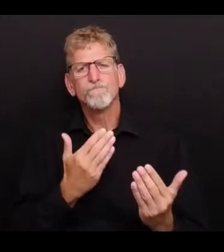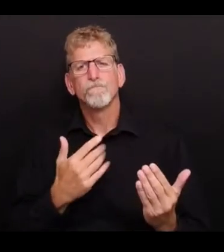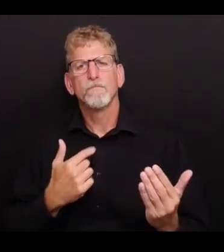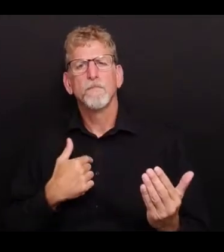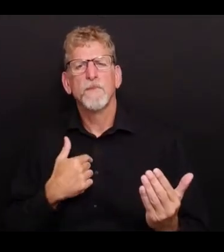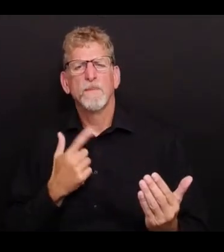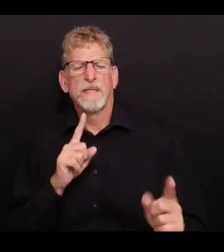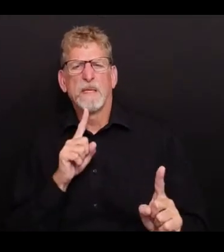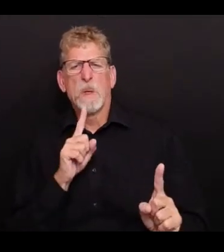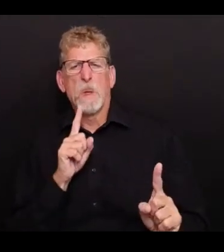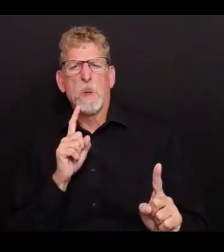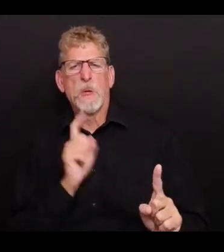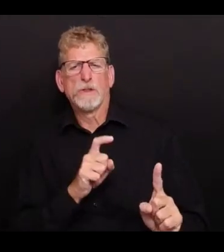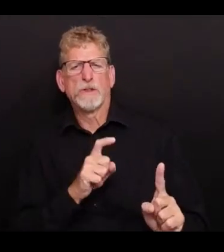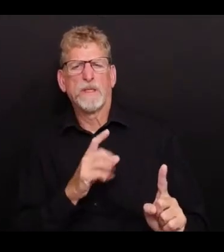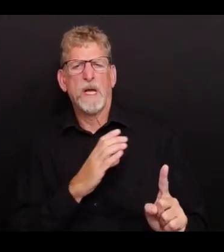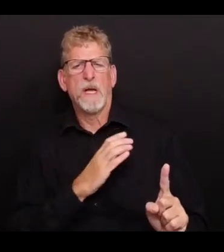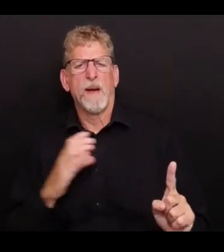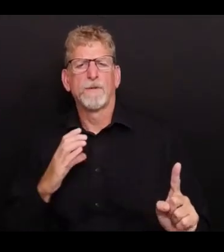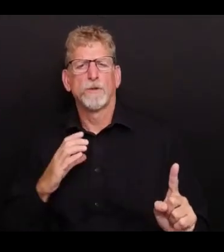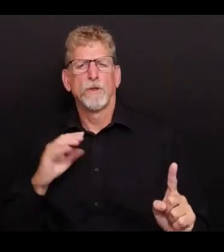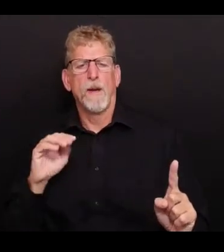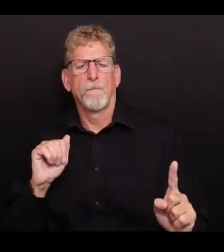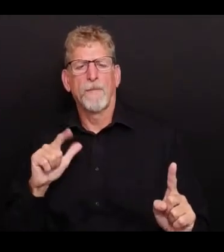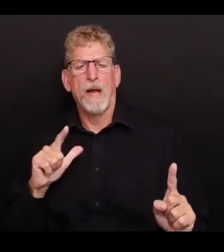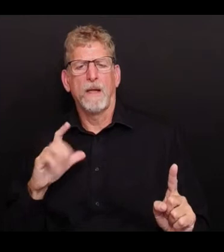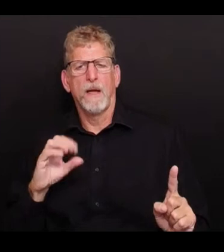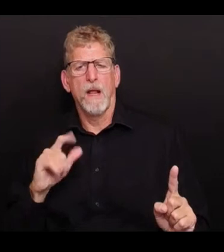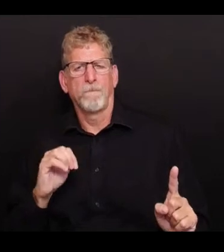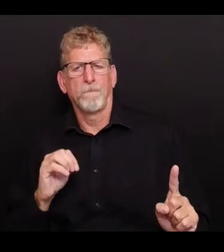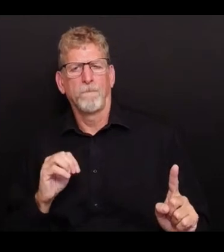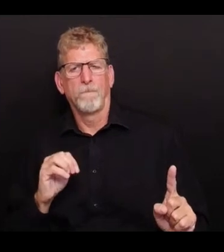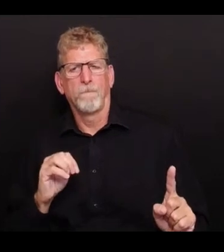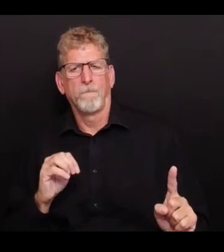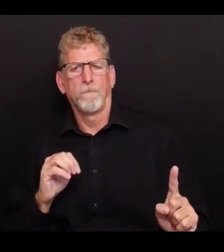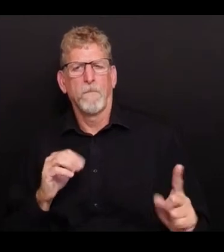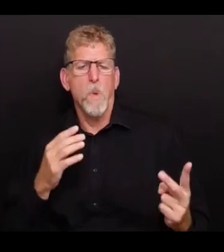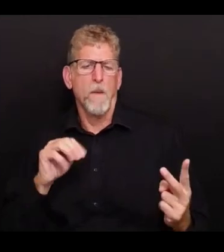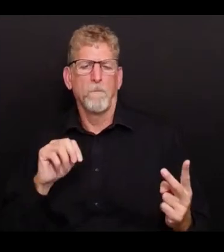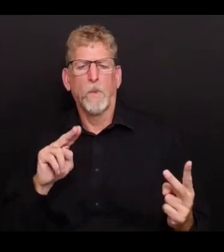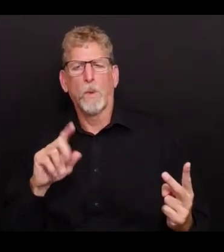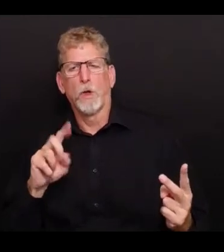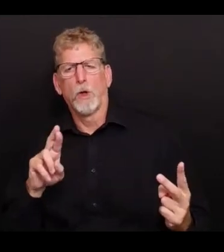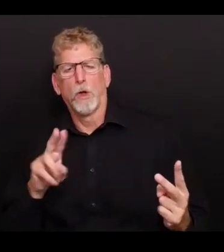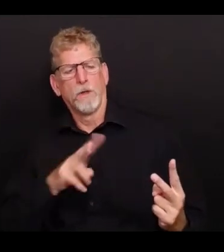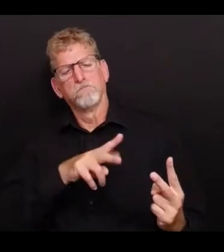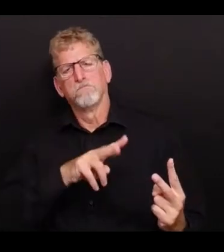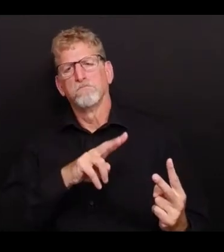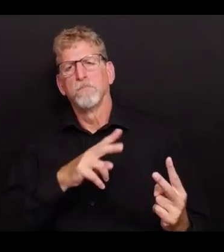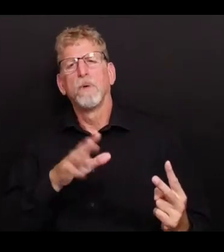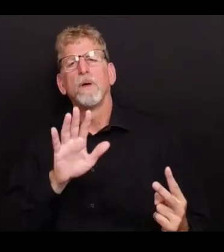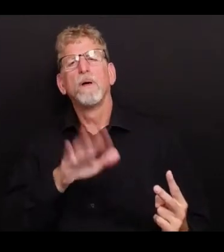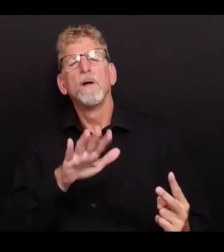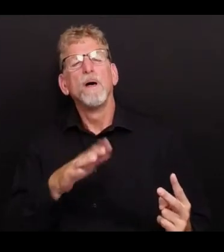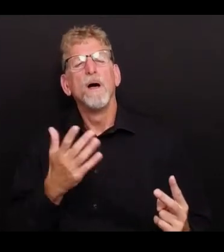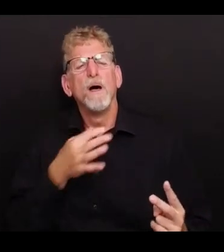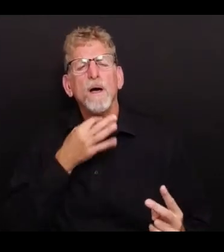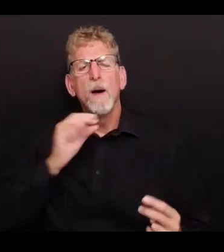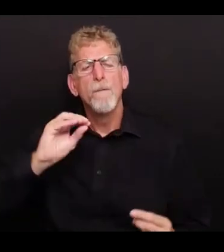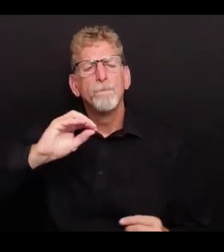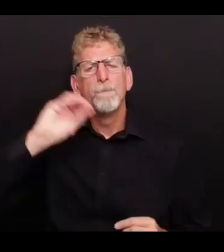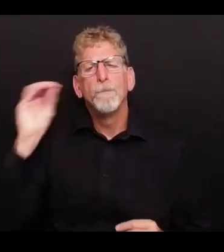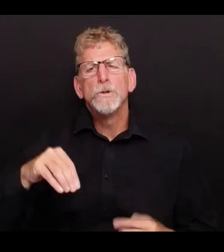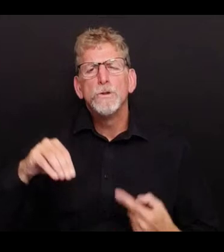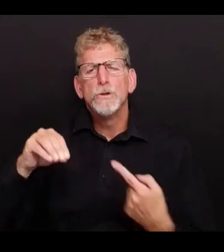as well. Do we have any idea what percentage of Minnesota school districts have policies requiring masks in